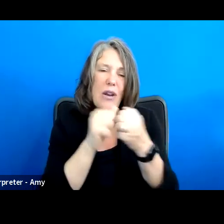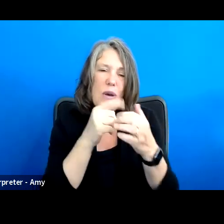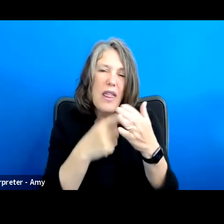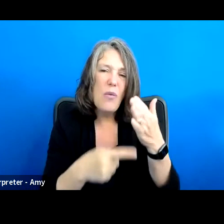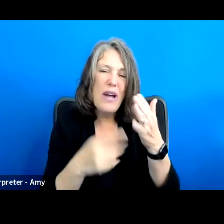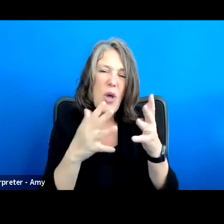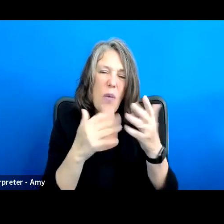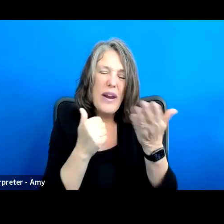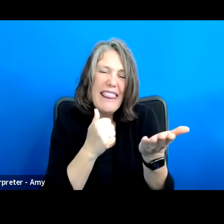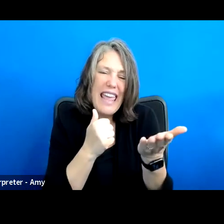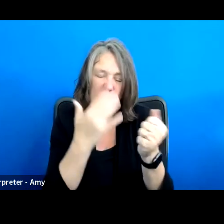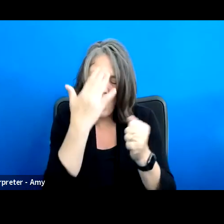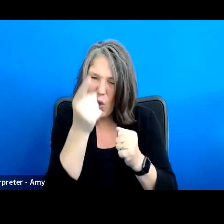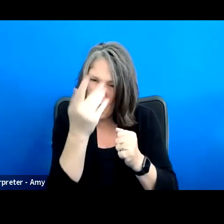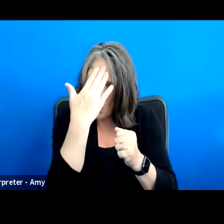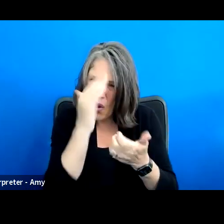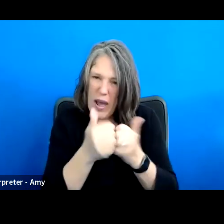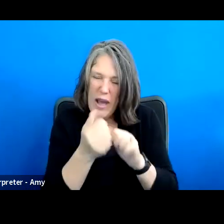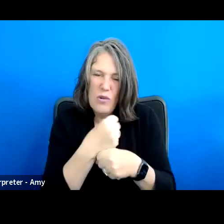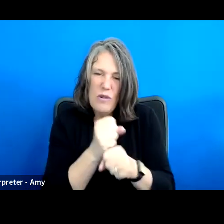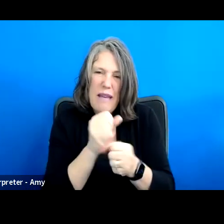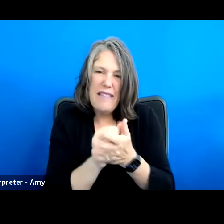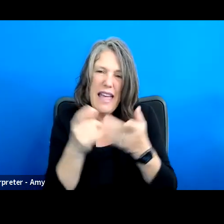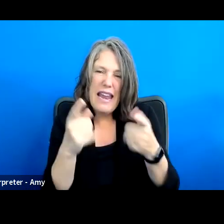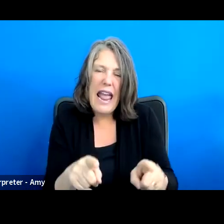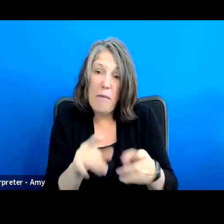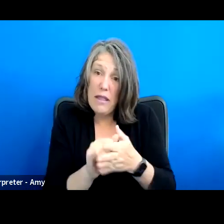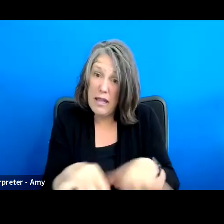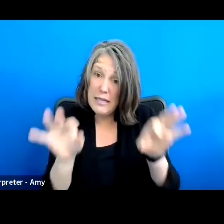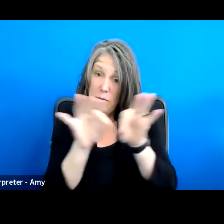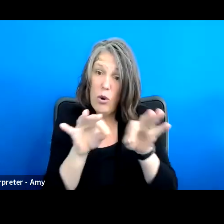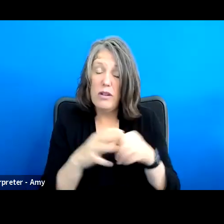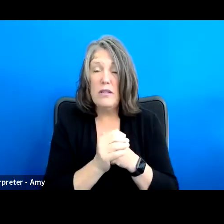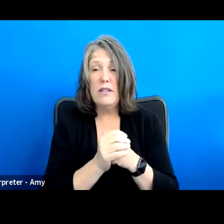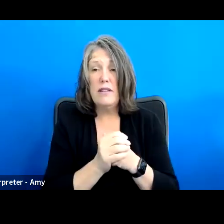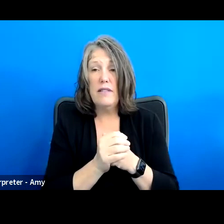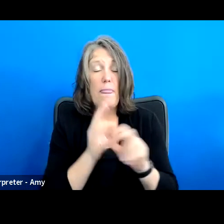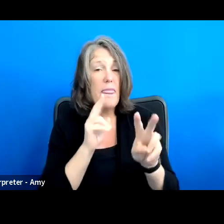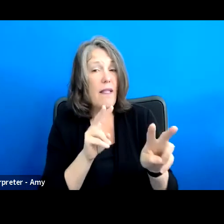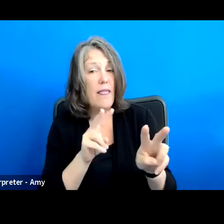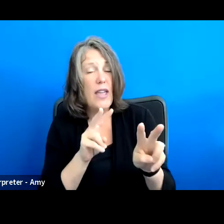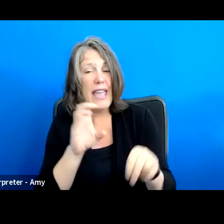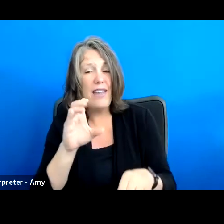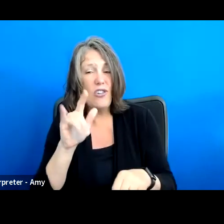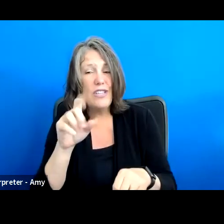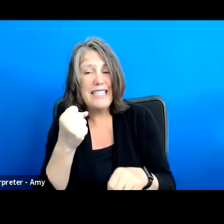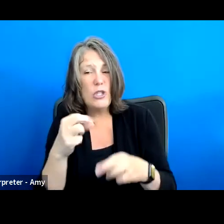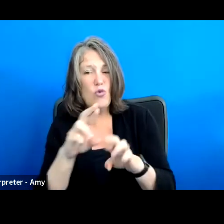you know how to make that happen is important. Looking at your sales